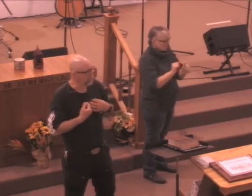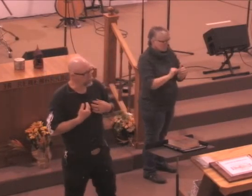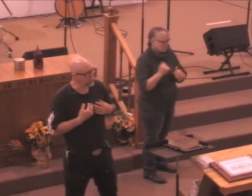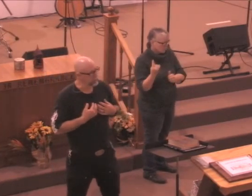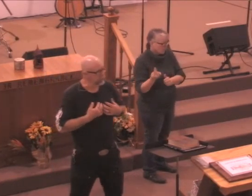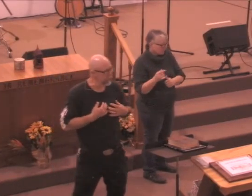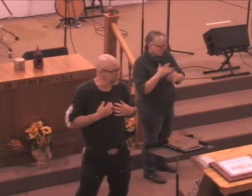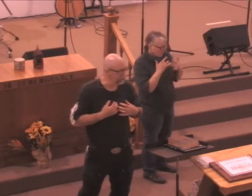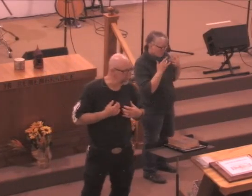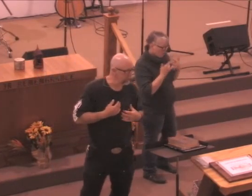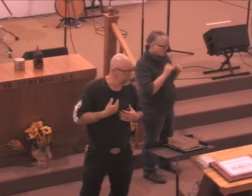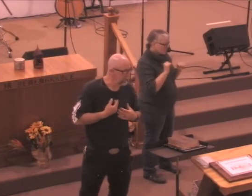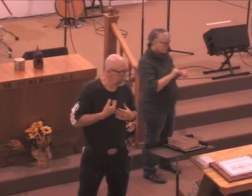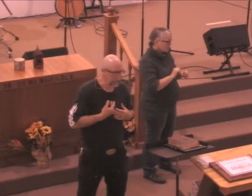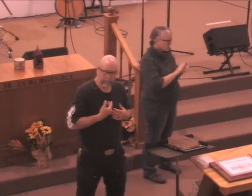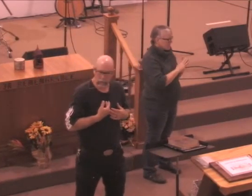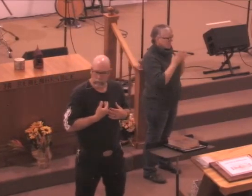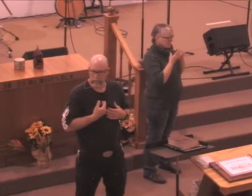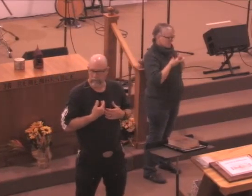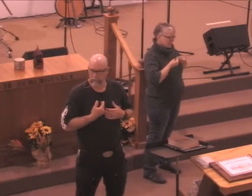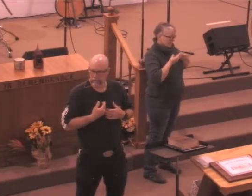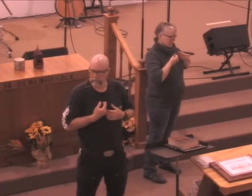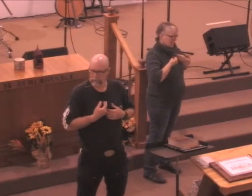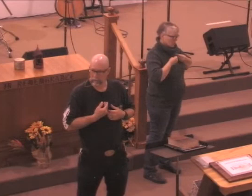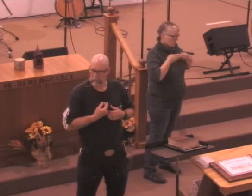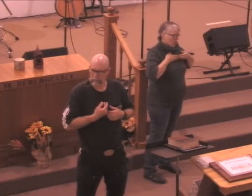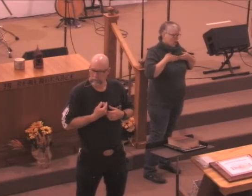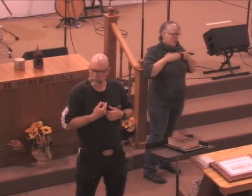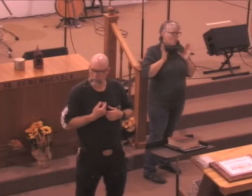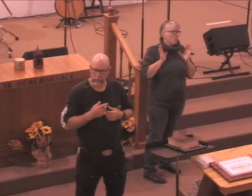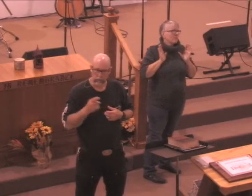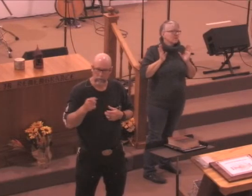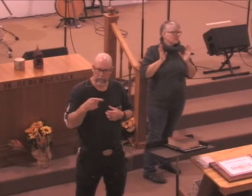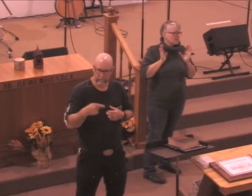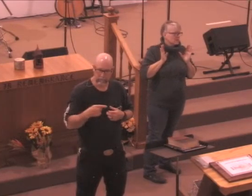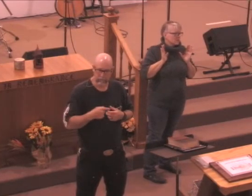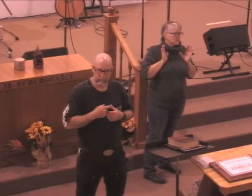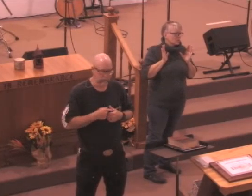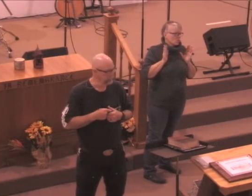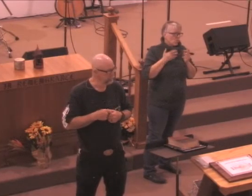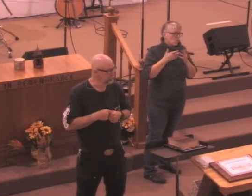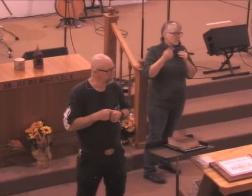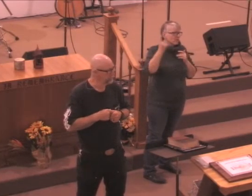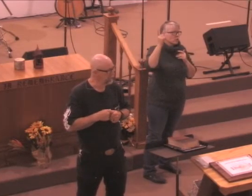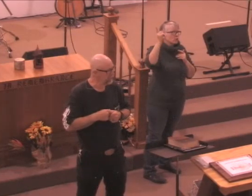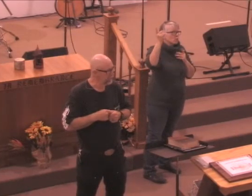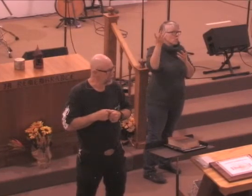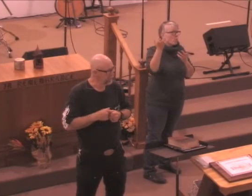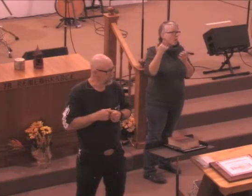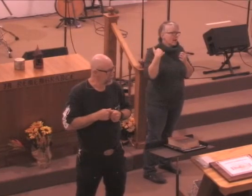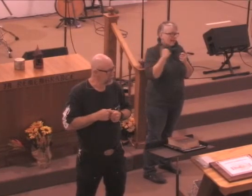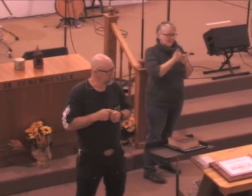our hearts would be tender and open to what you'd have us to do.